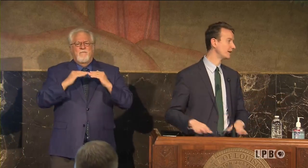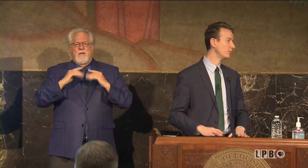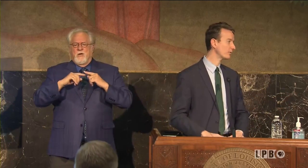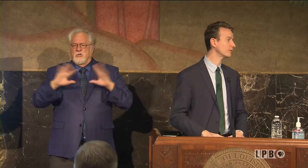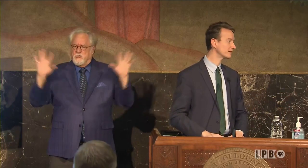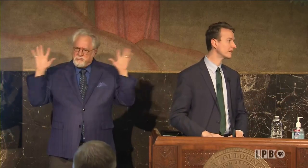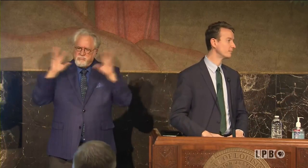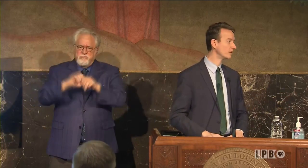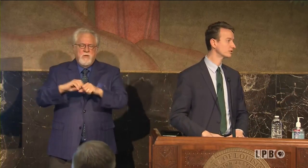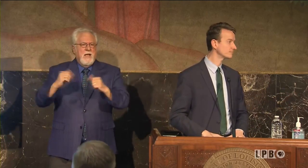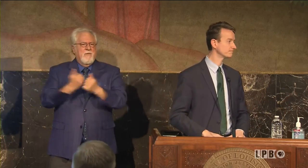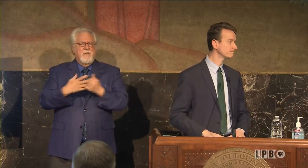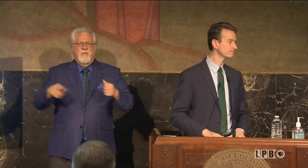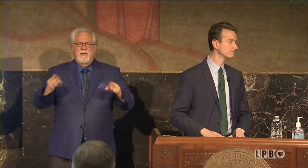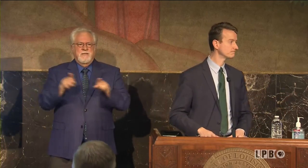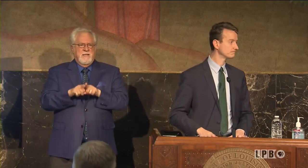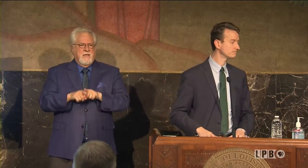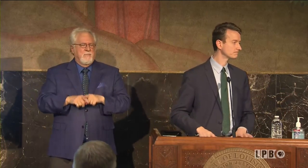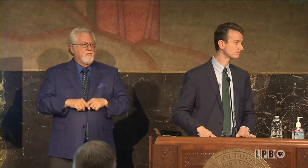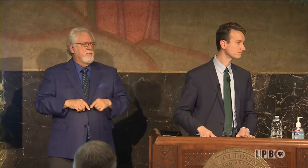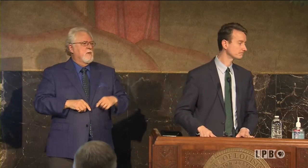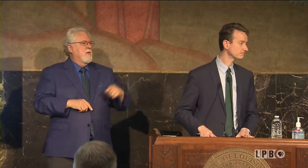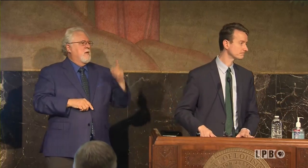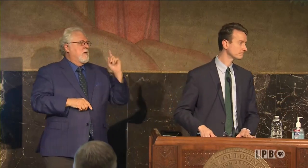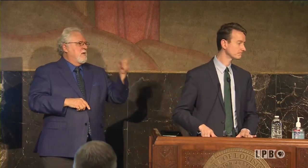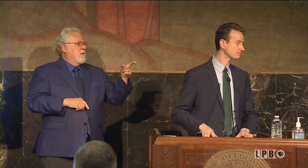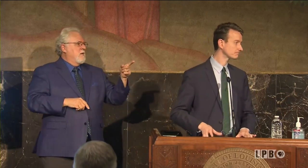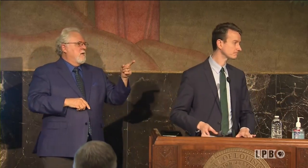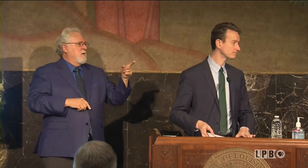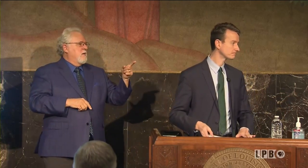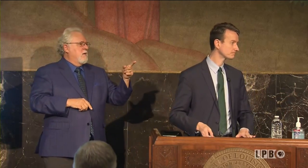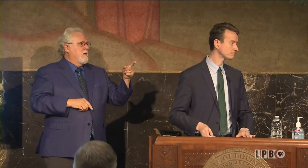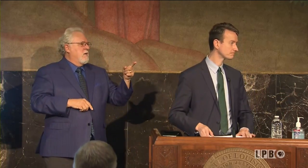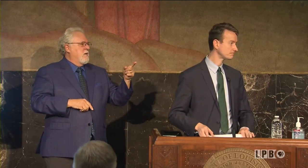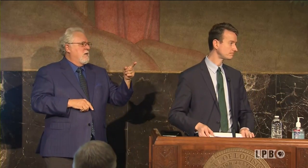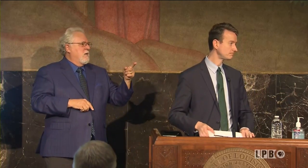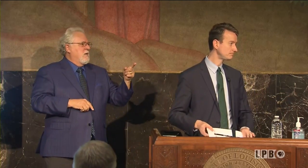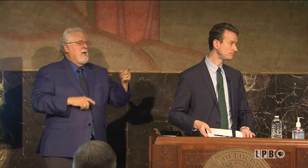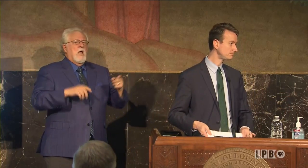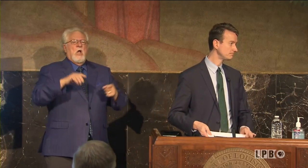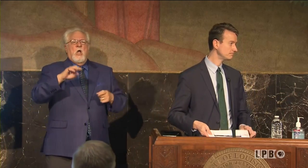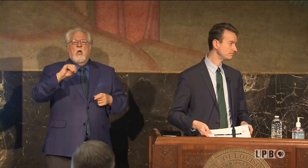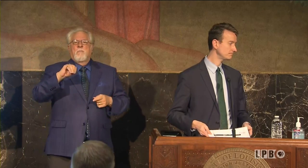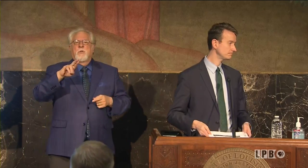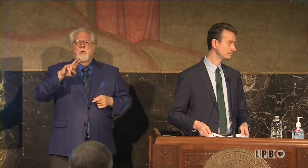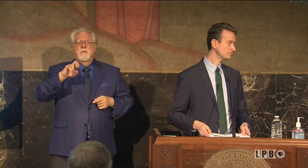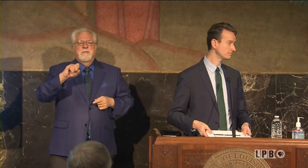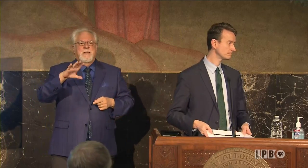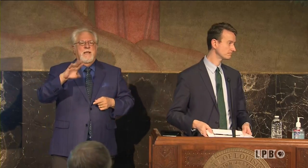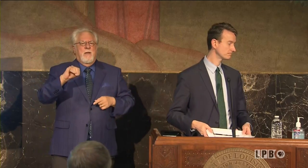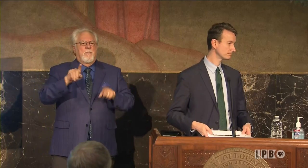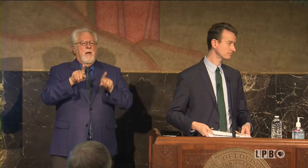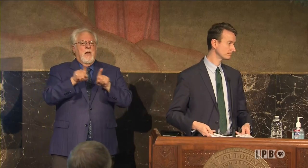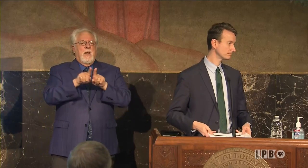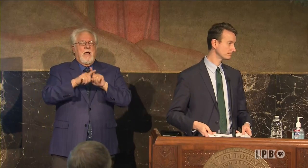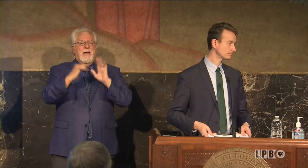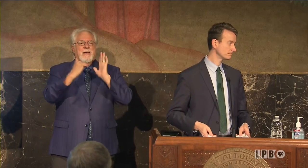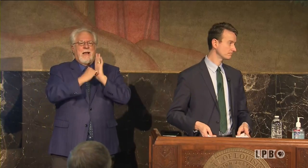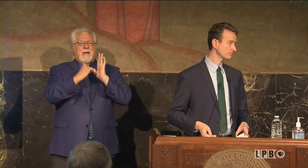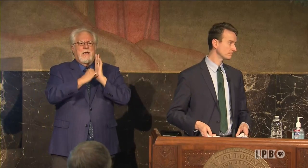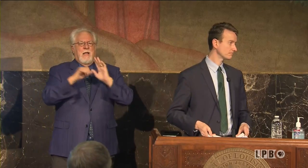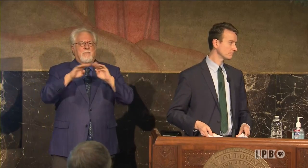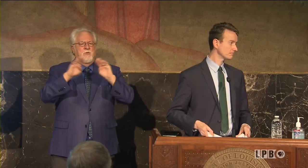paint everything with the same brush. Another question, museums like the Knock Knock, not open, but some other